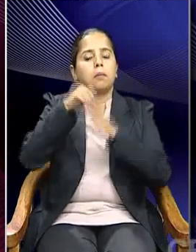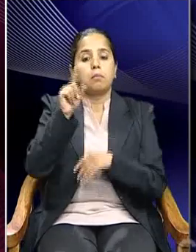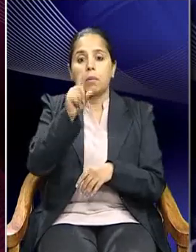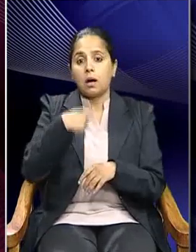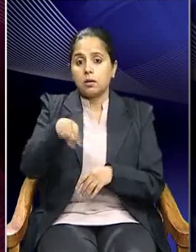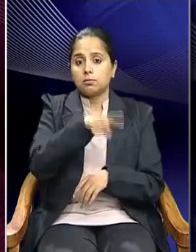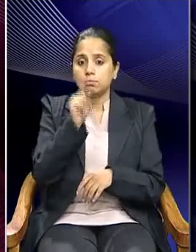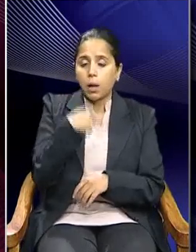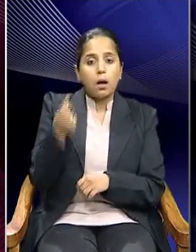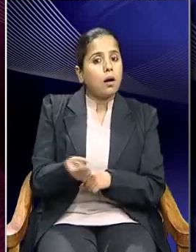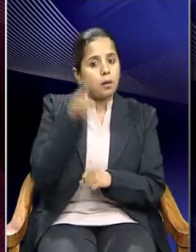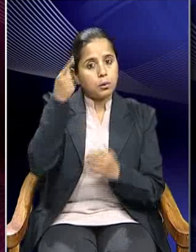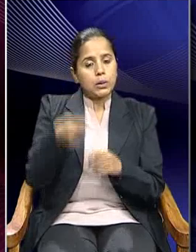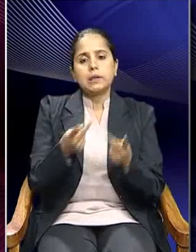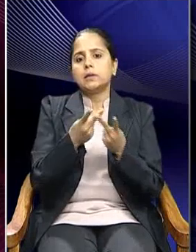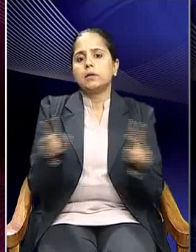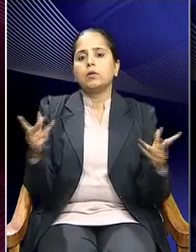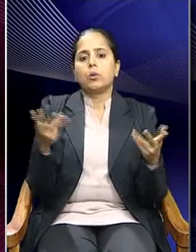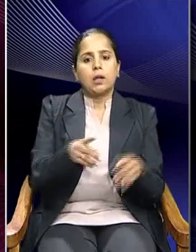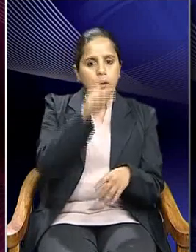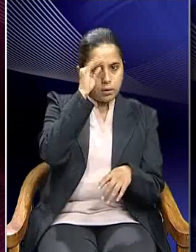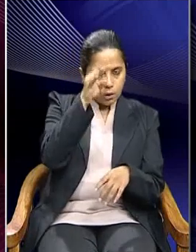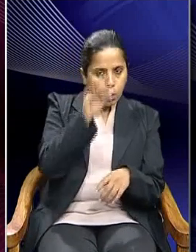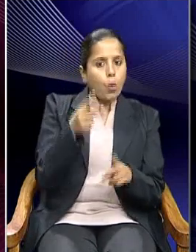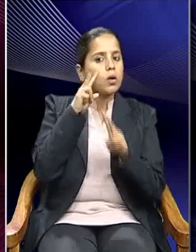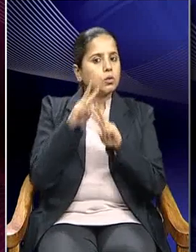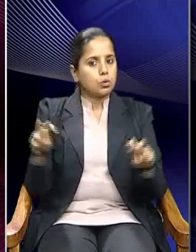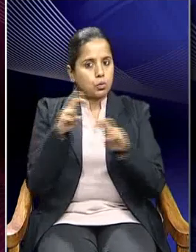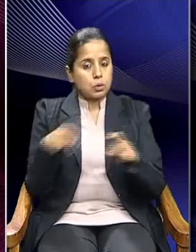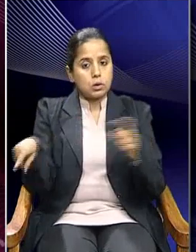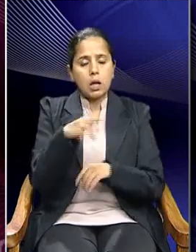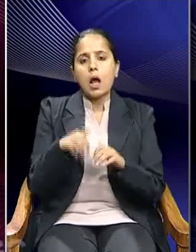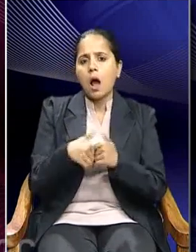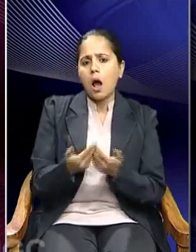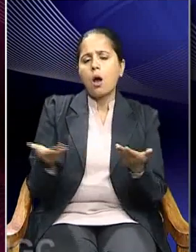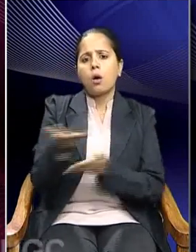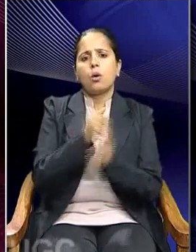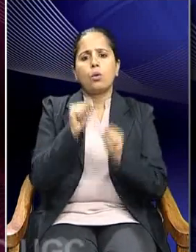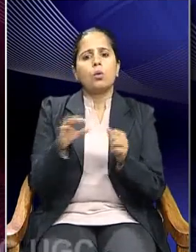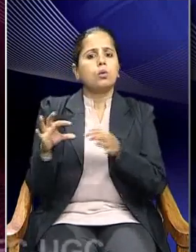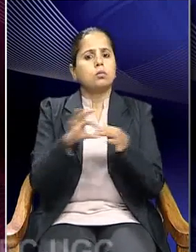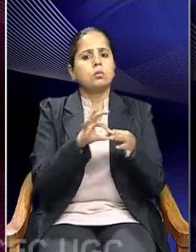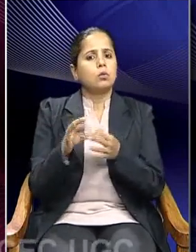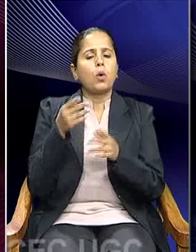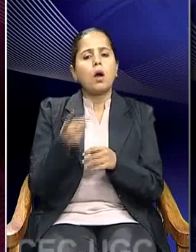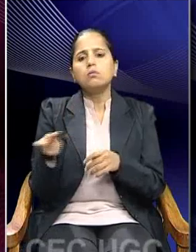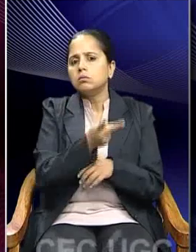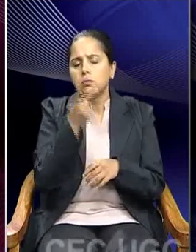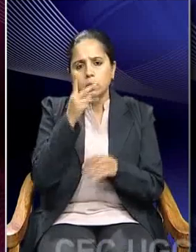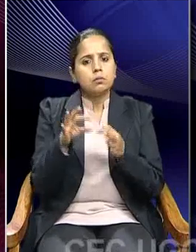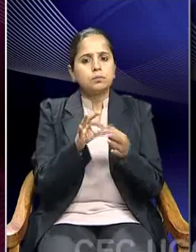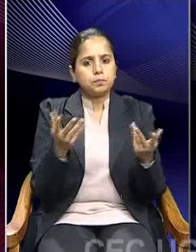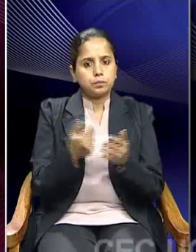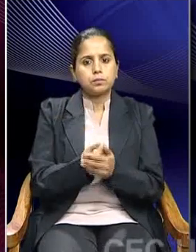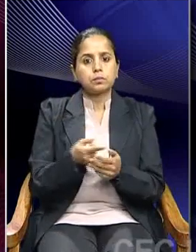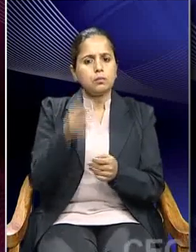to understand the difference between theory and research and how they are related to each other. So,